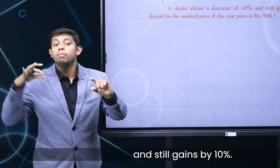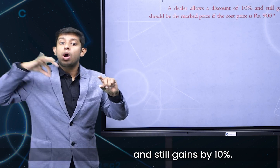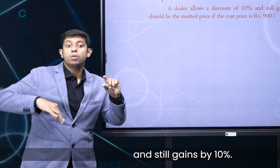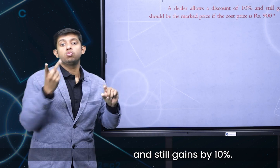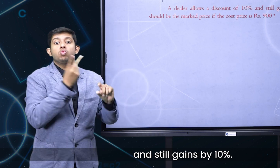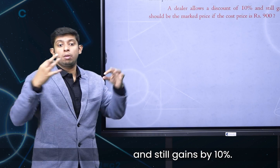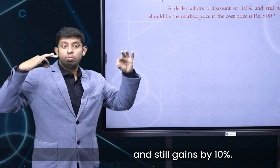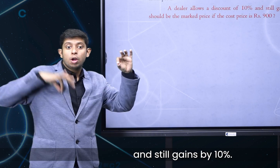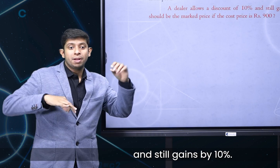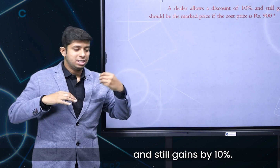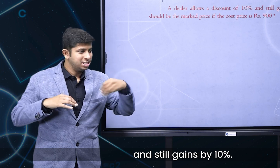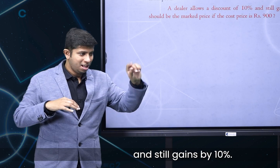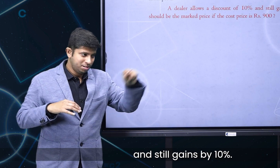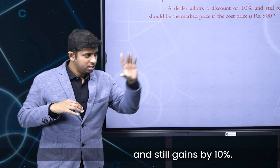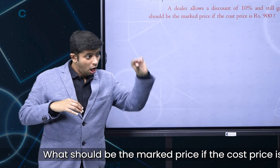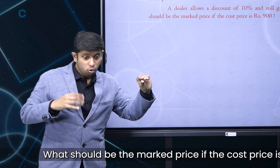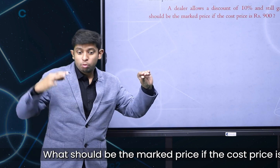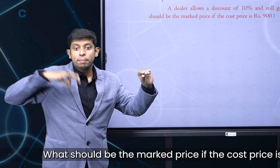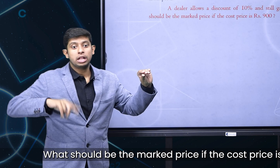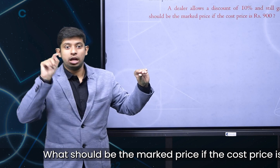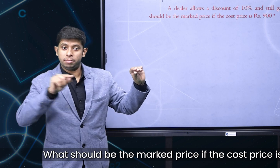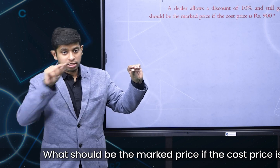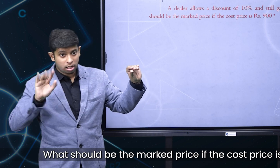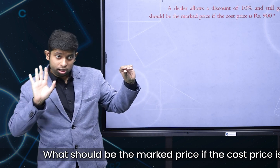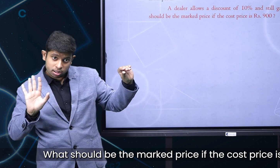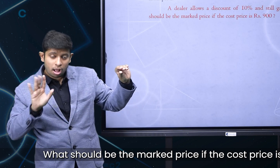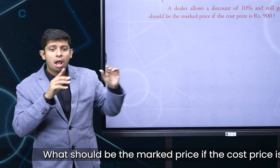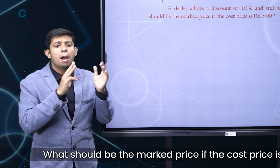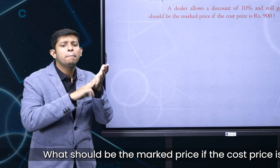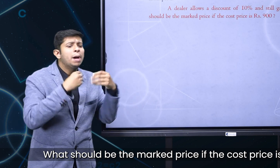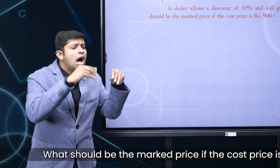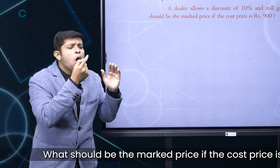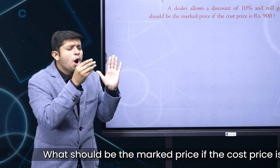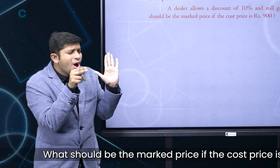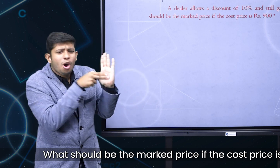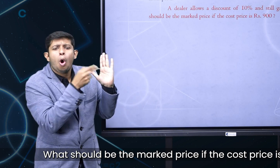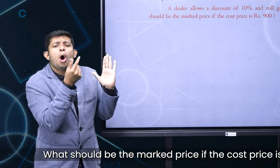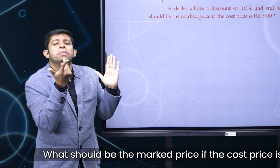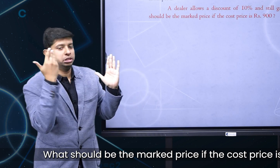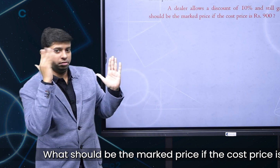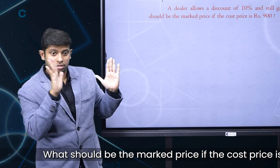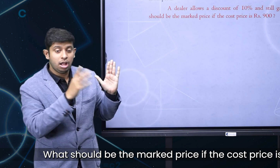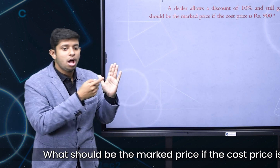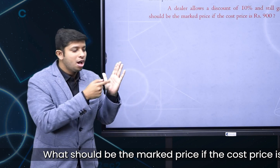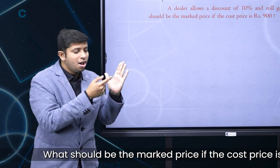by 10%. What should be the marked price if the cost price is rupees 900?